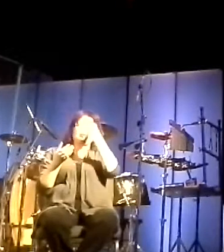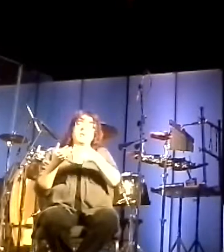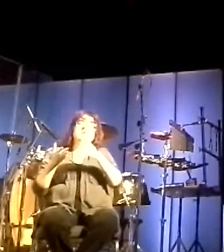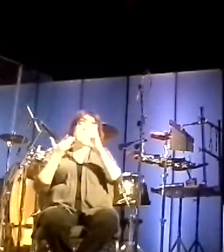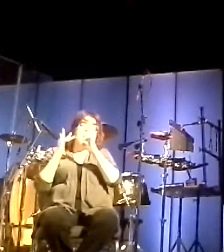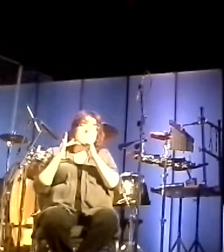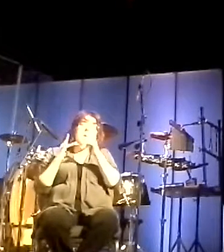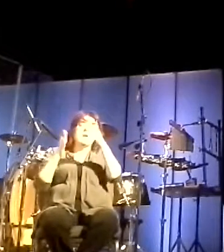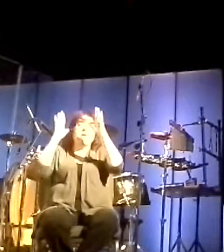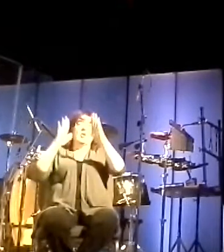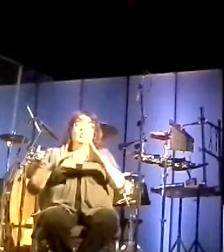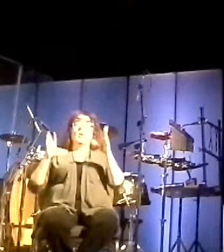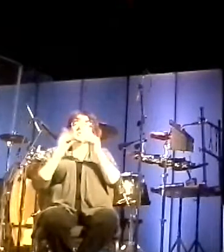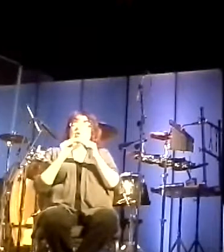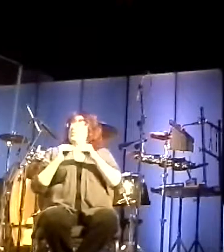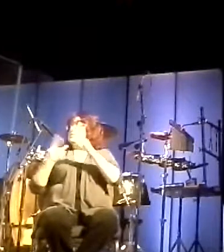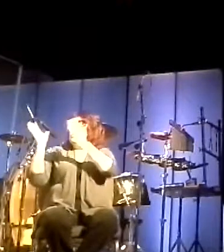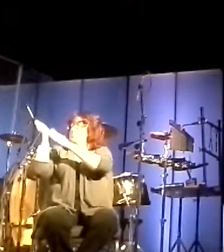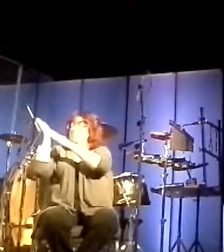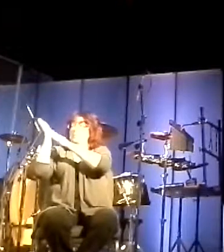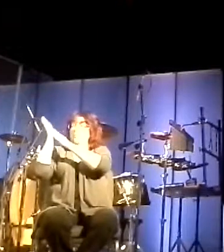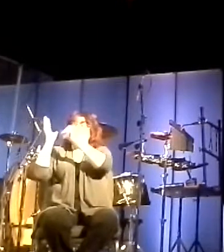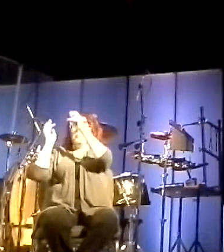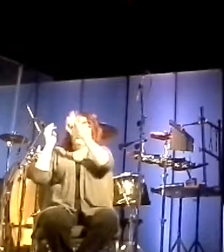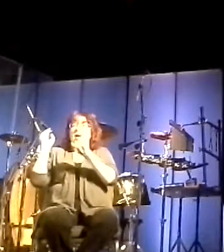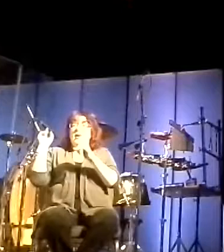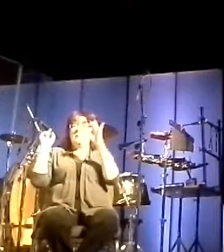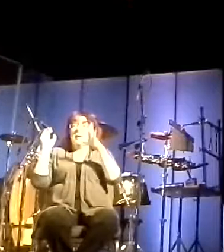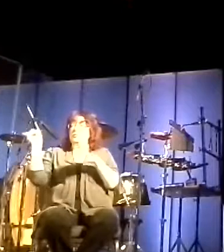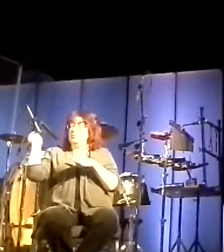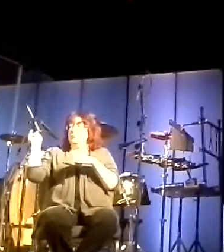information online. Have a great service. Give Pastor Brian a big hand. Yeah.